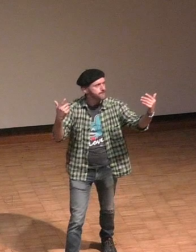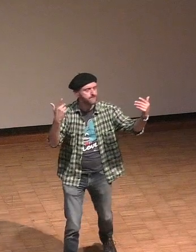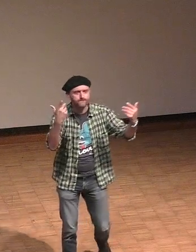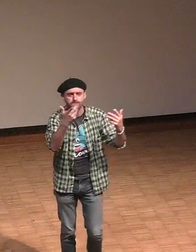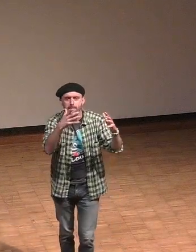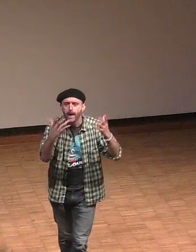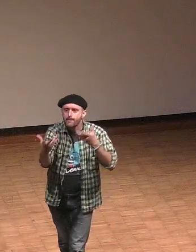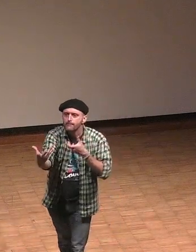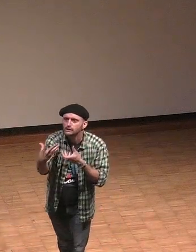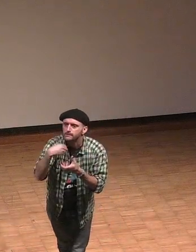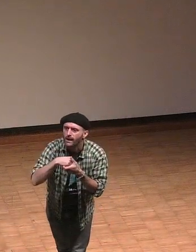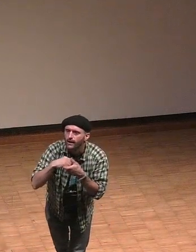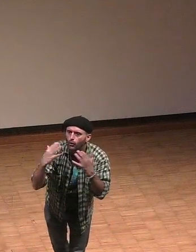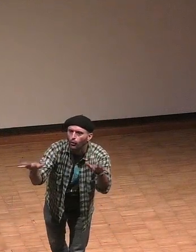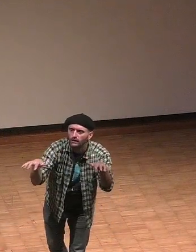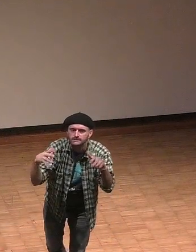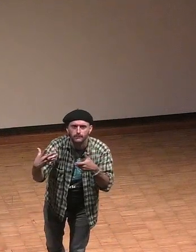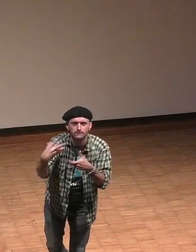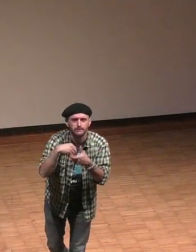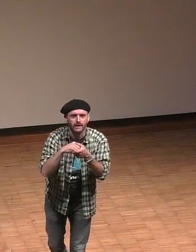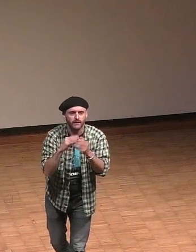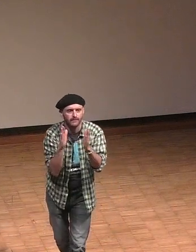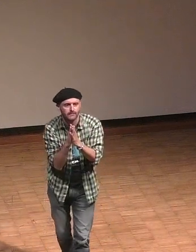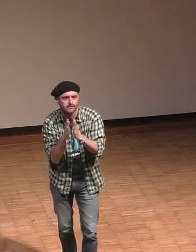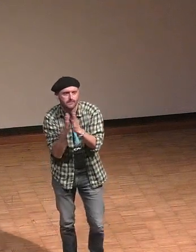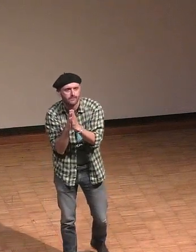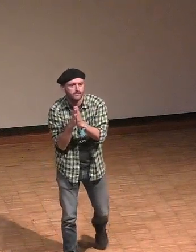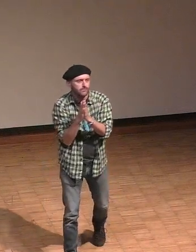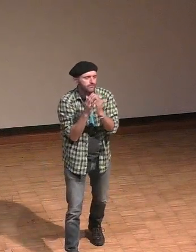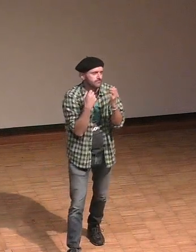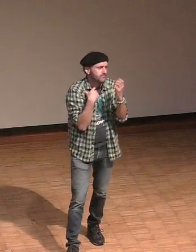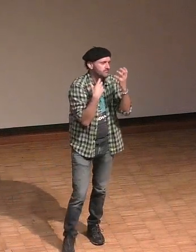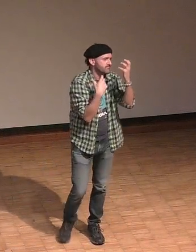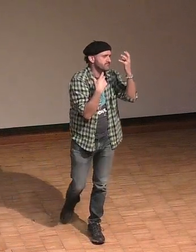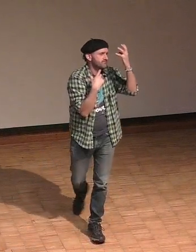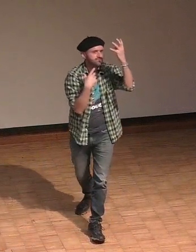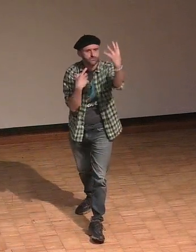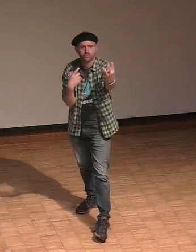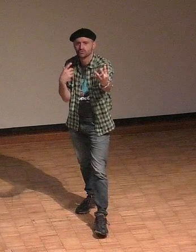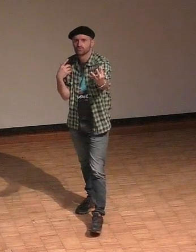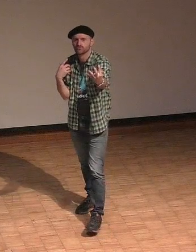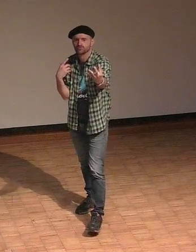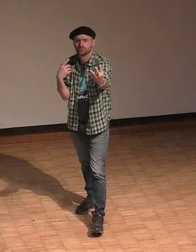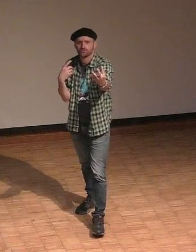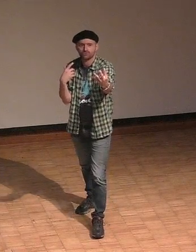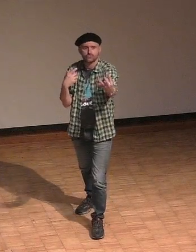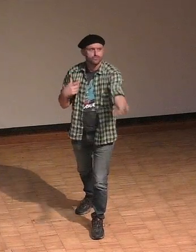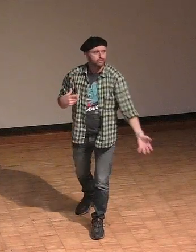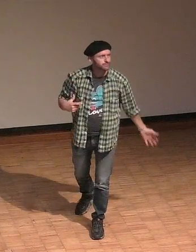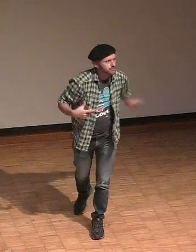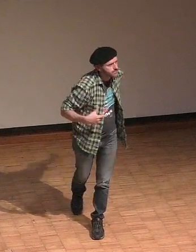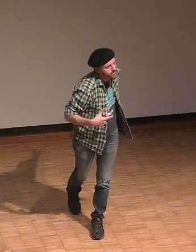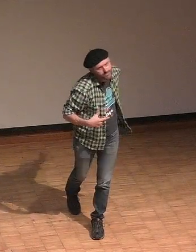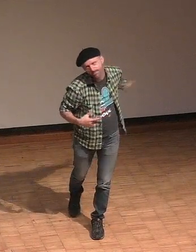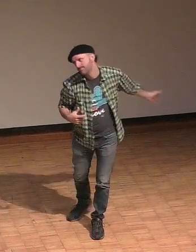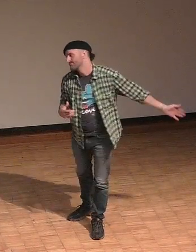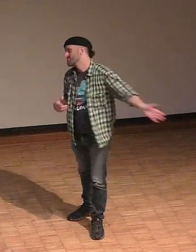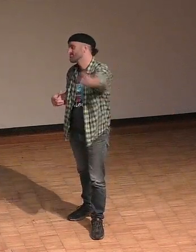Okay, now I want some audience participation. I need